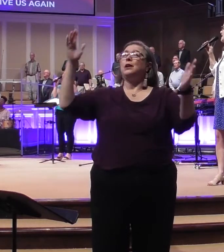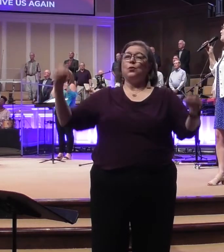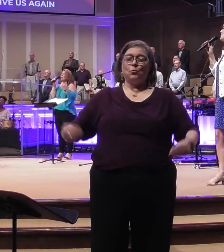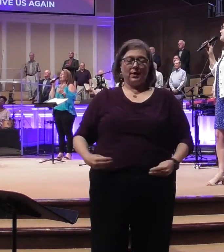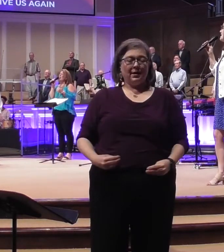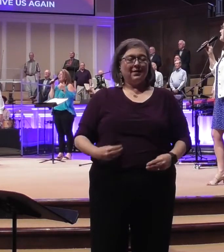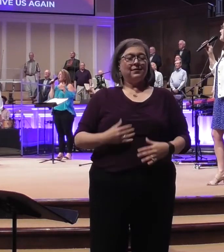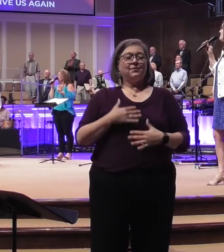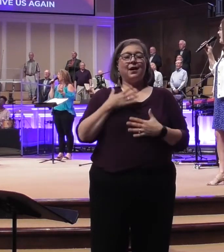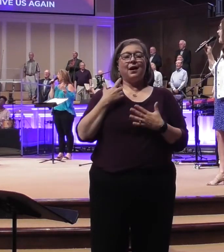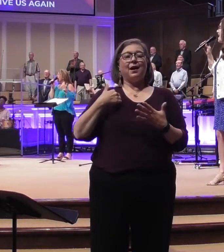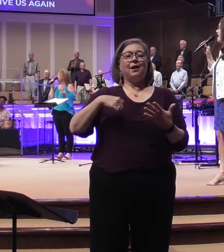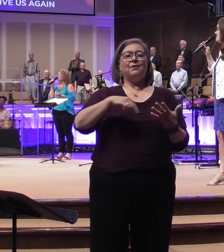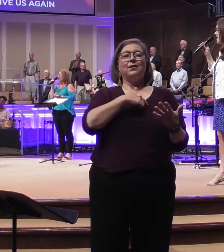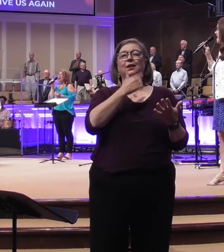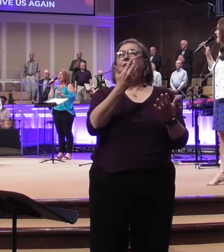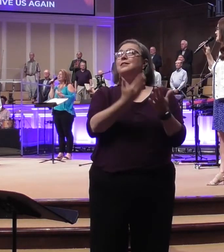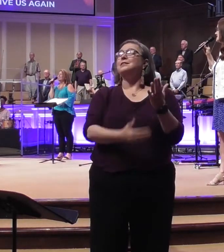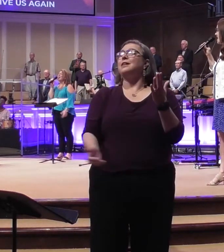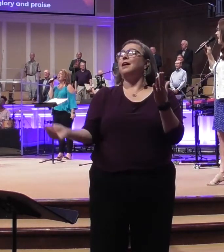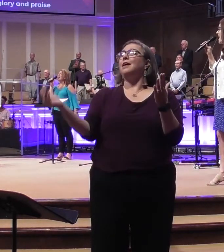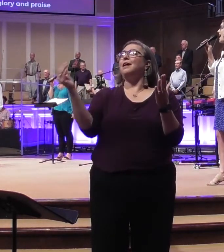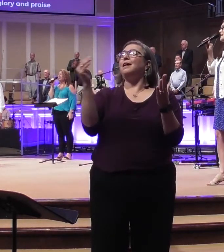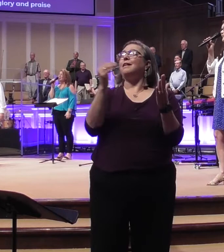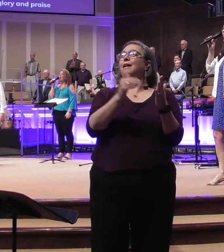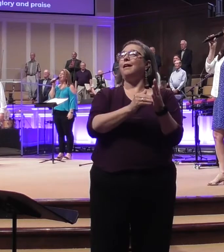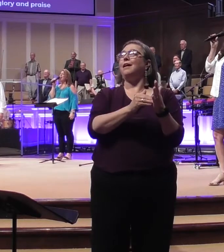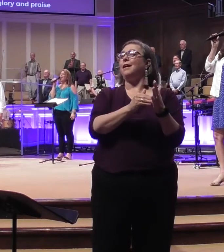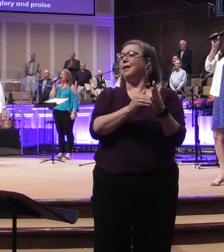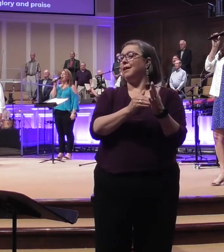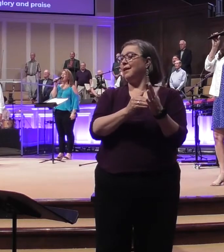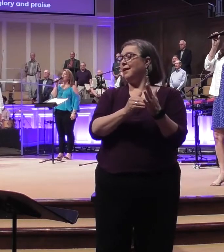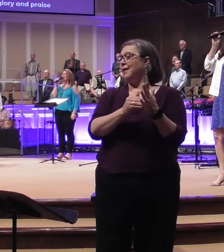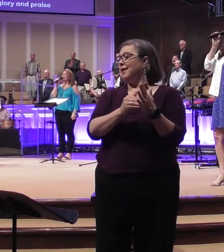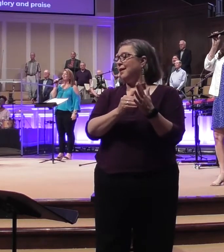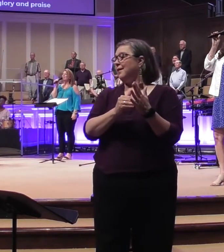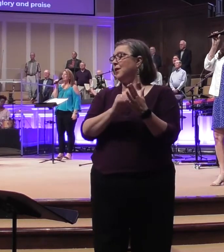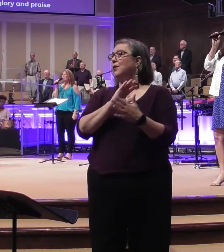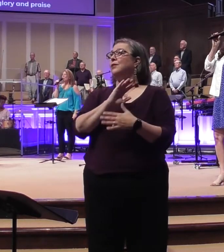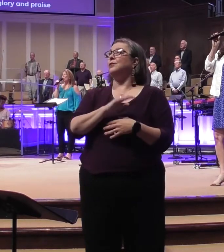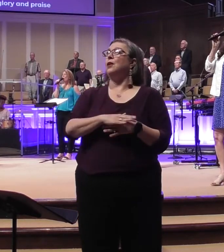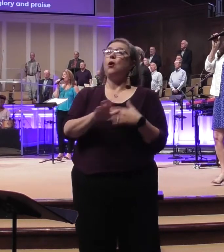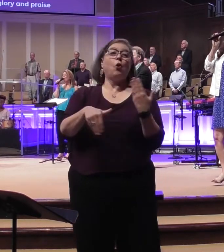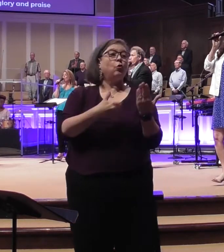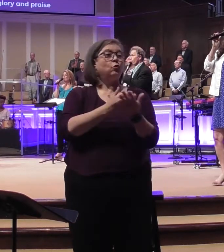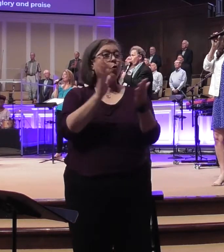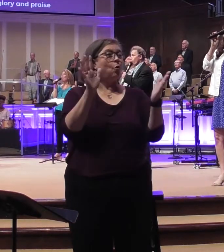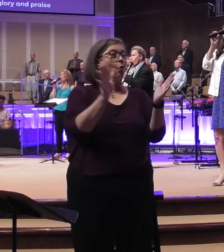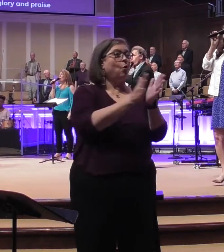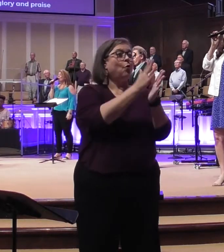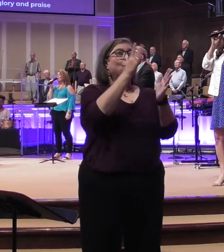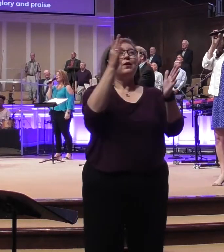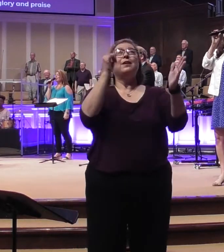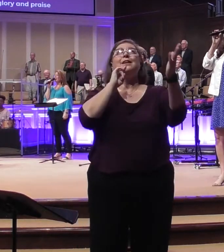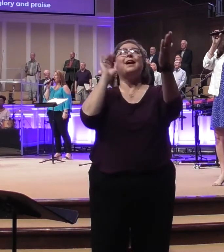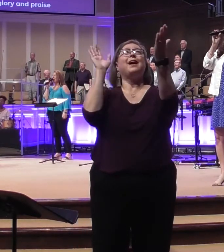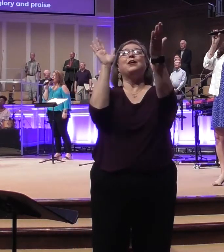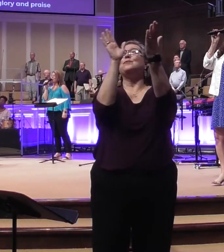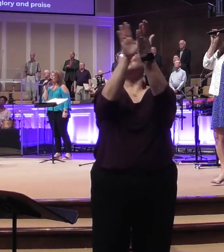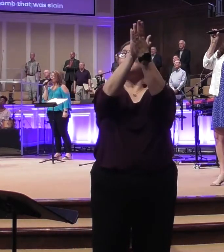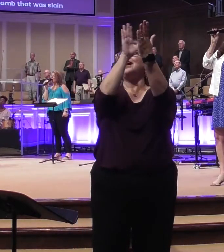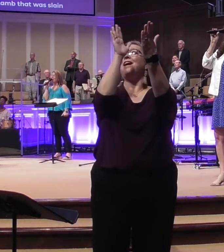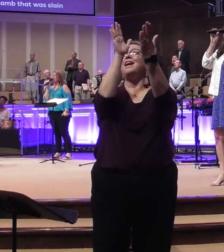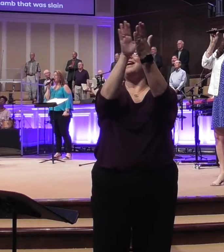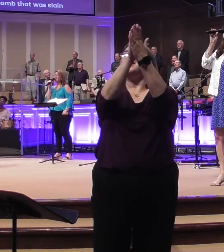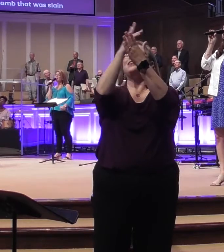glory, revive us again. All glory